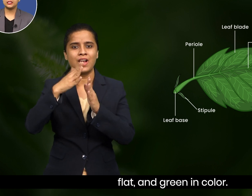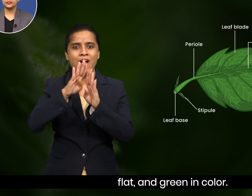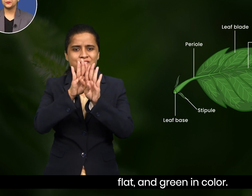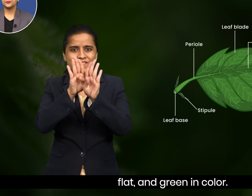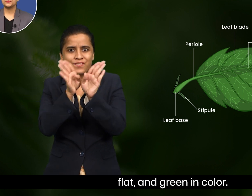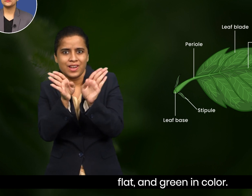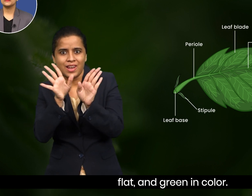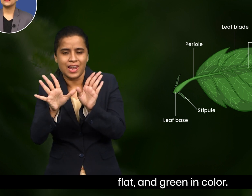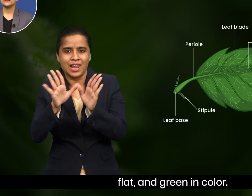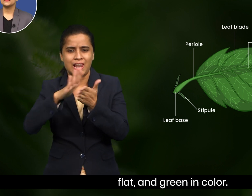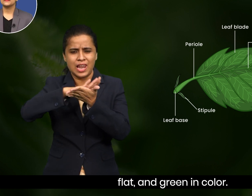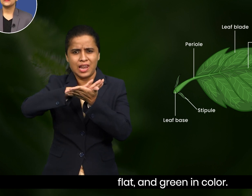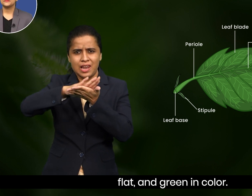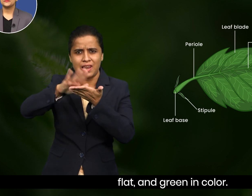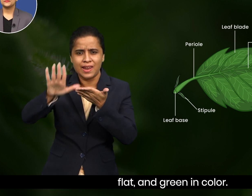in color.